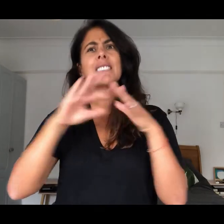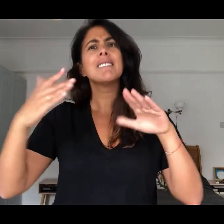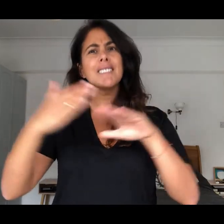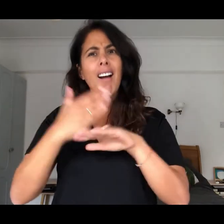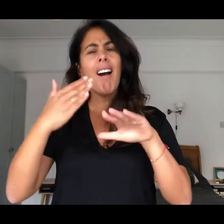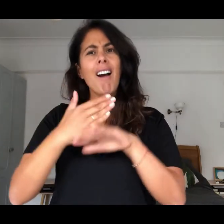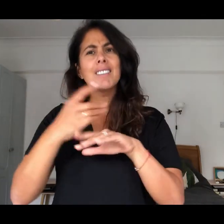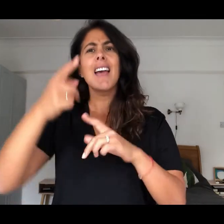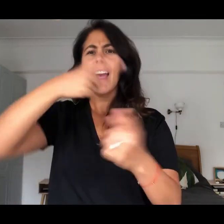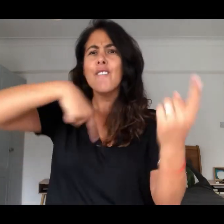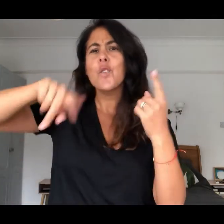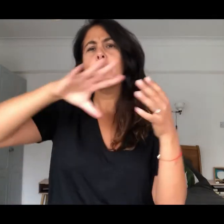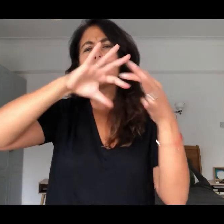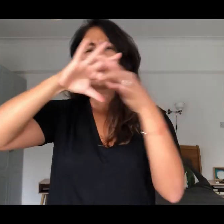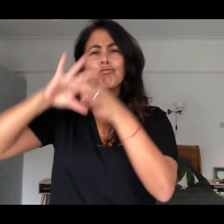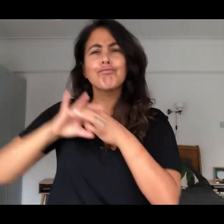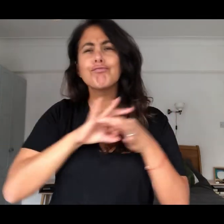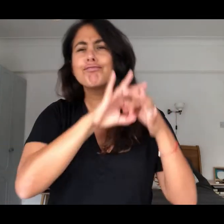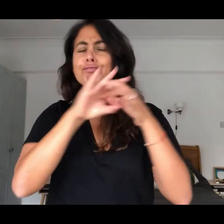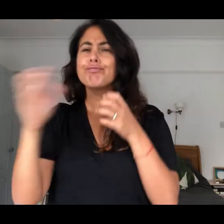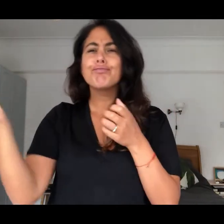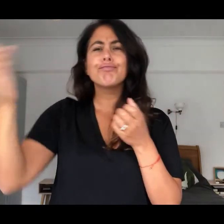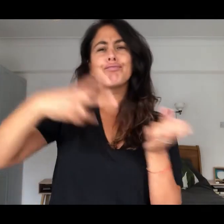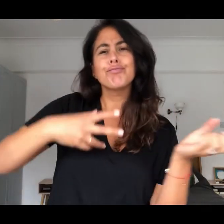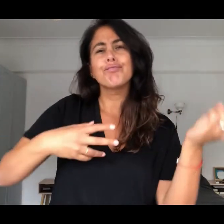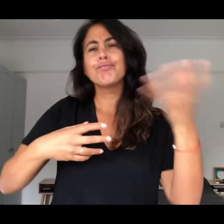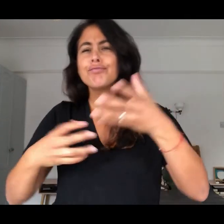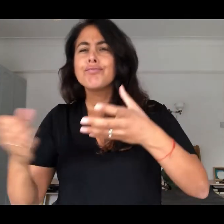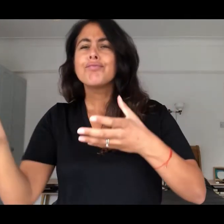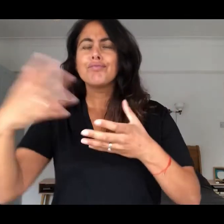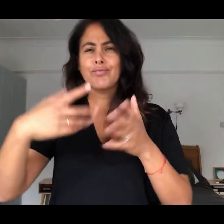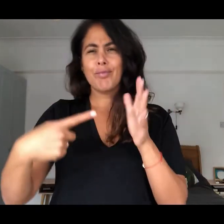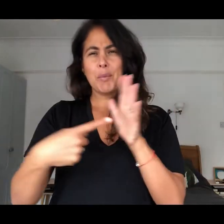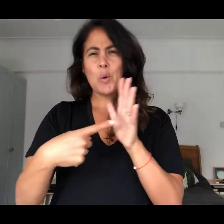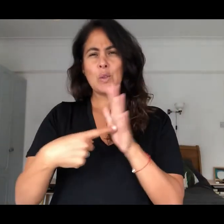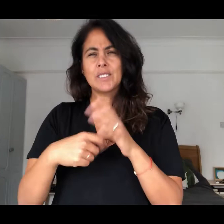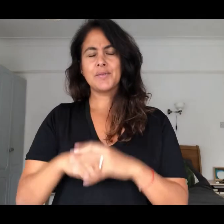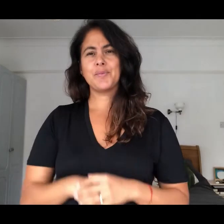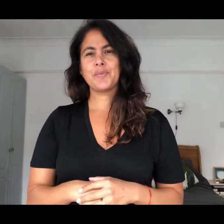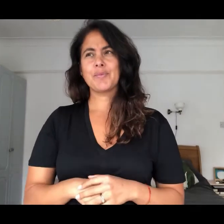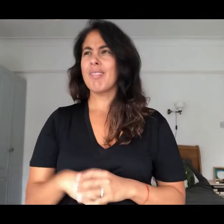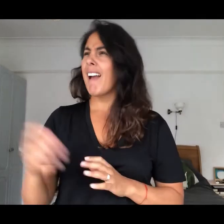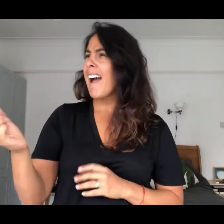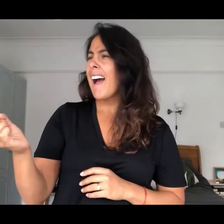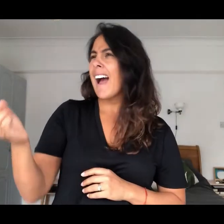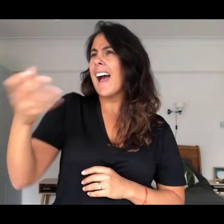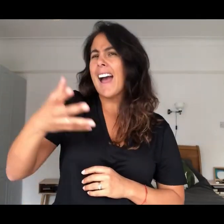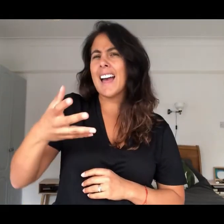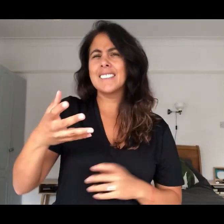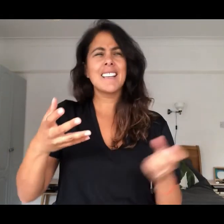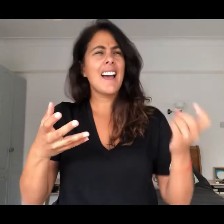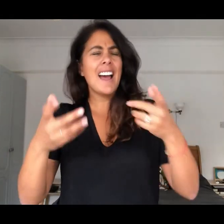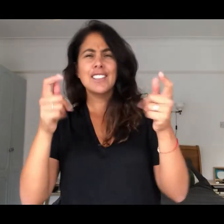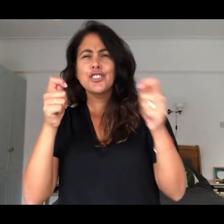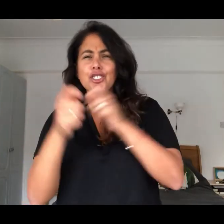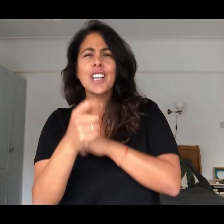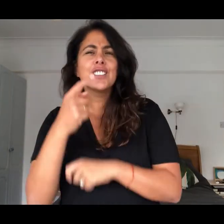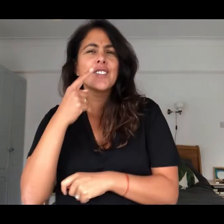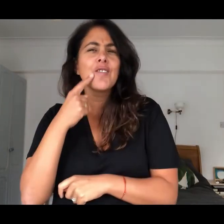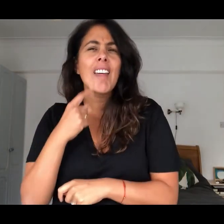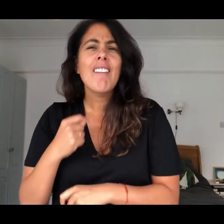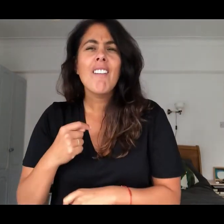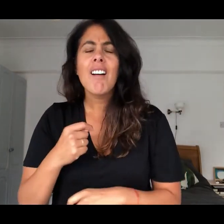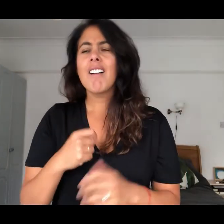task. Everyone together, everyone's ingredients count. Add something, change the